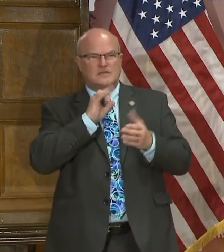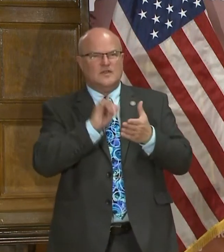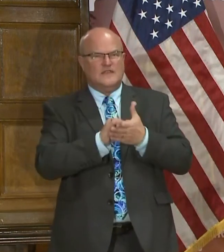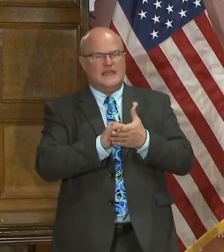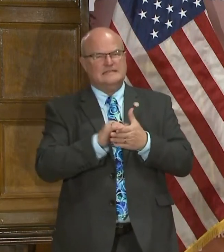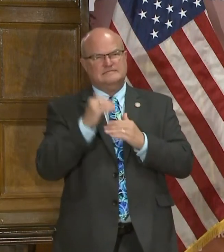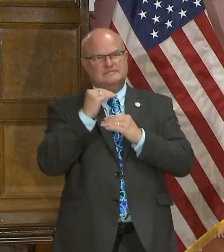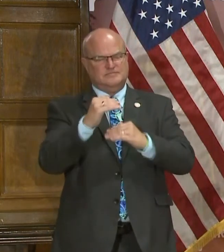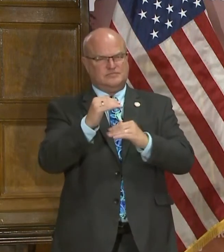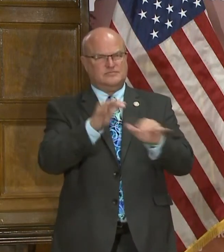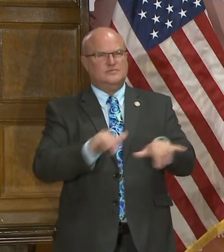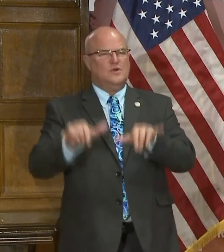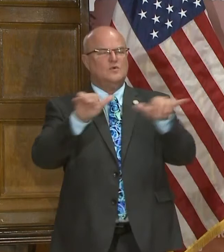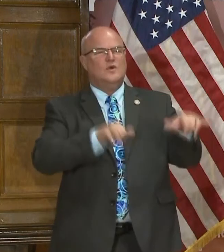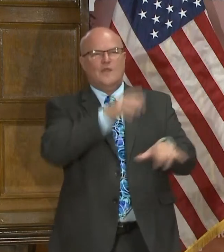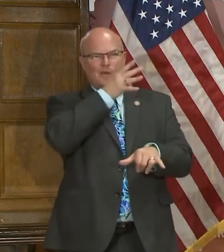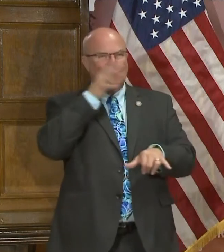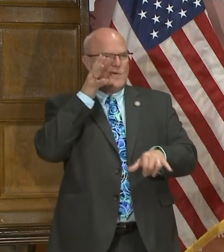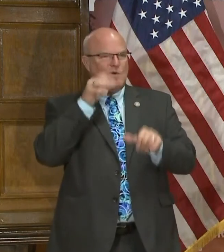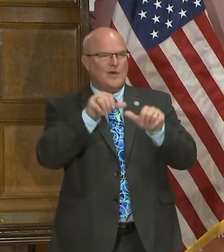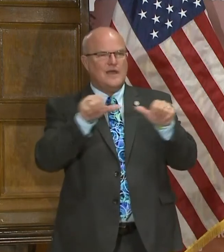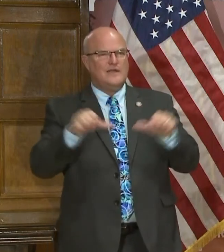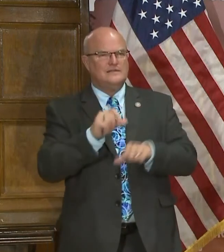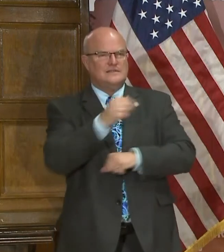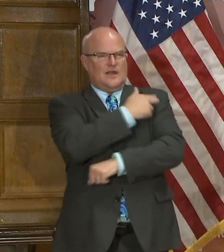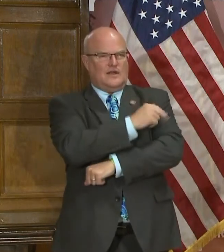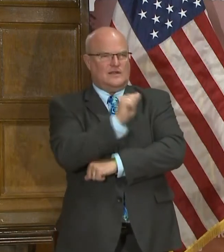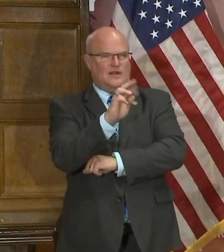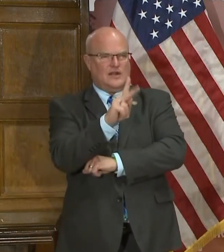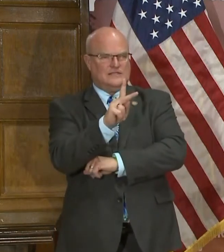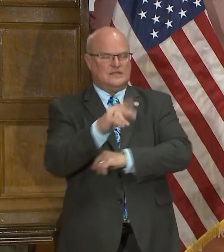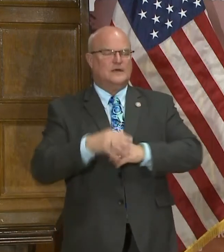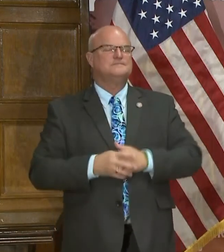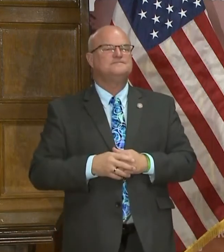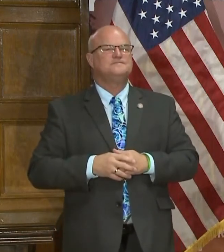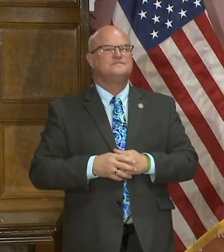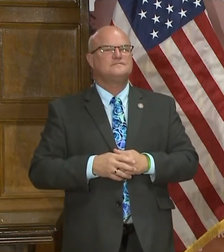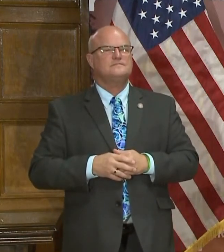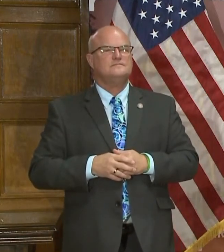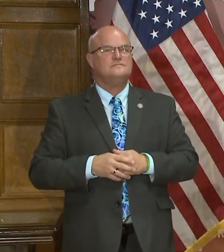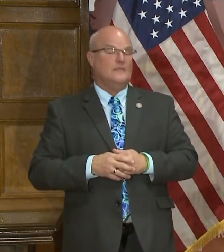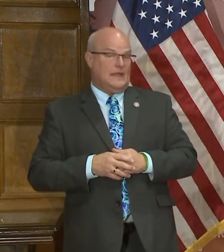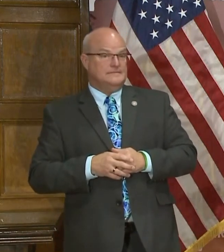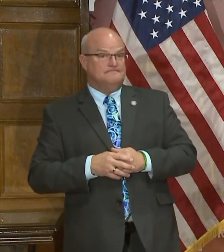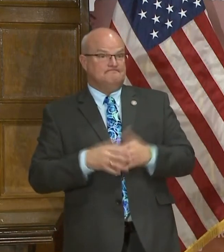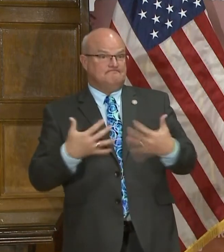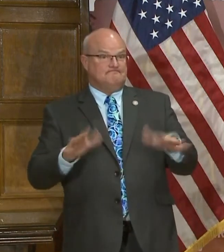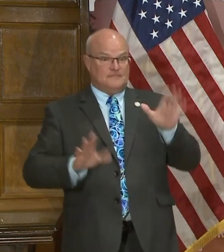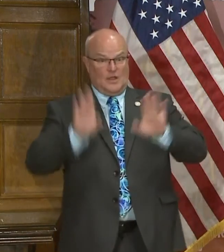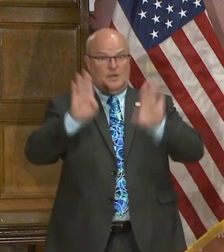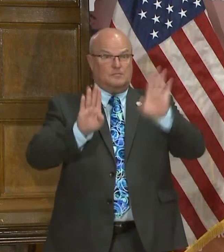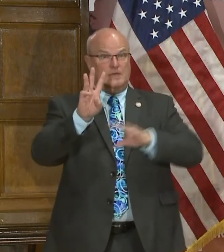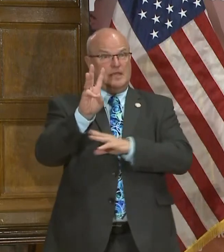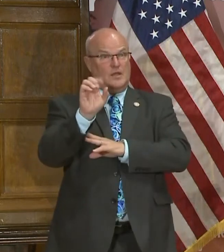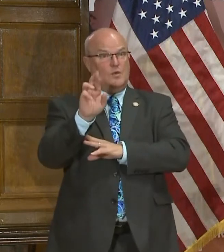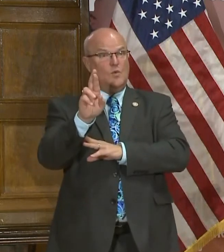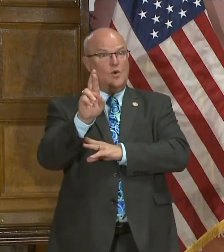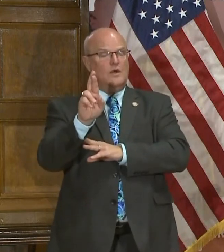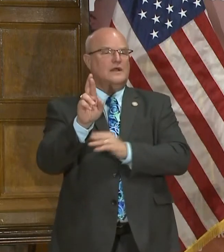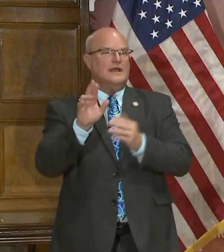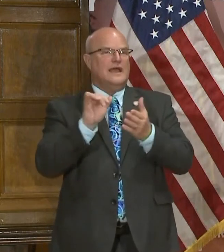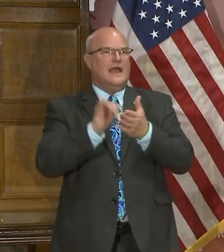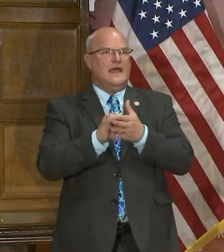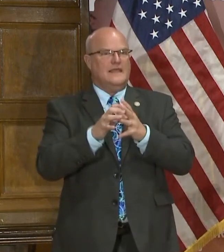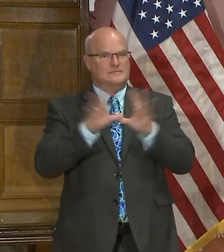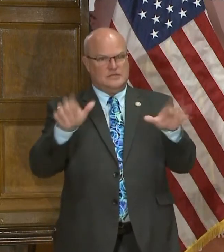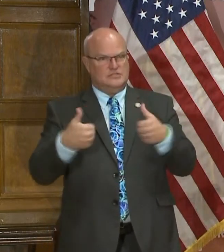spread fairly across the rural areas of Arkansas? Well, there is a bidding war, and that's